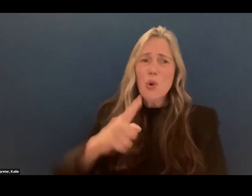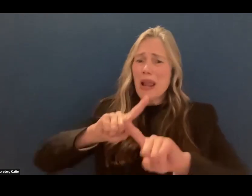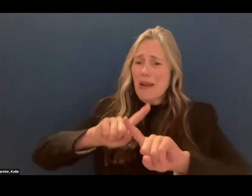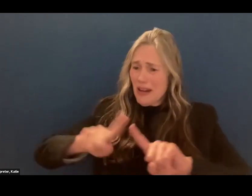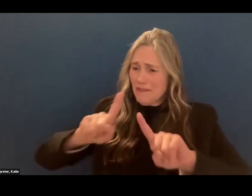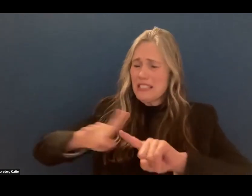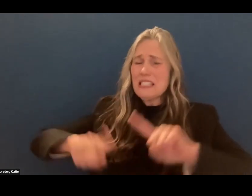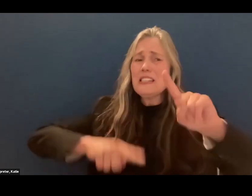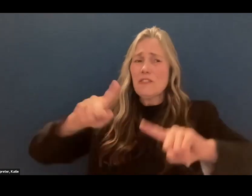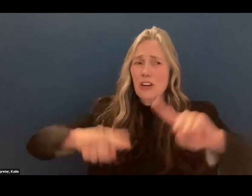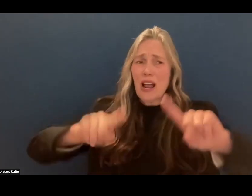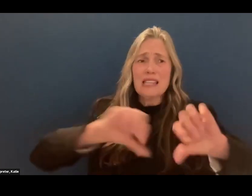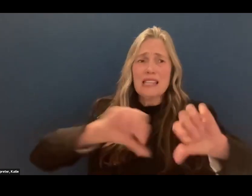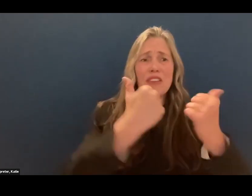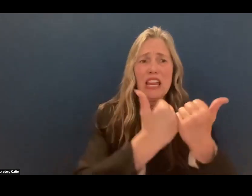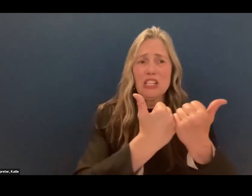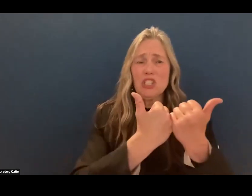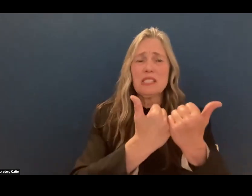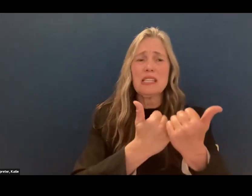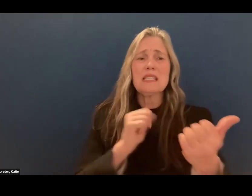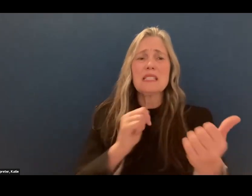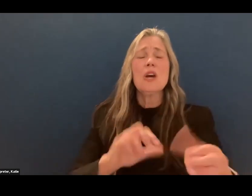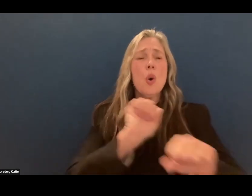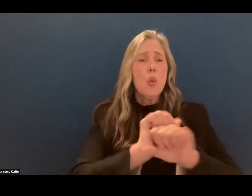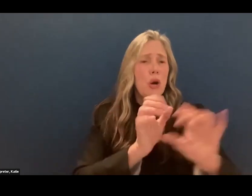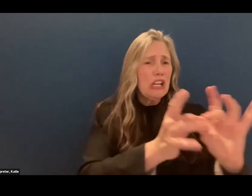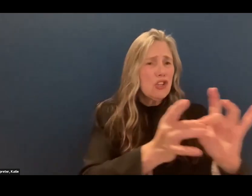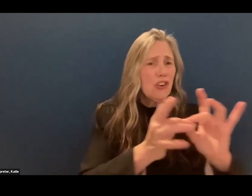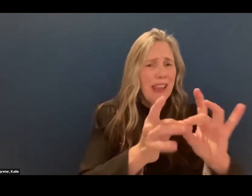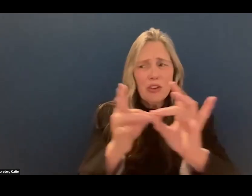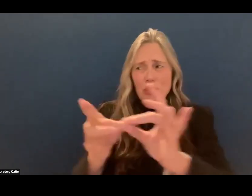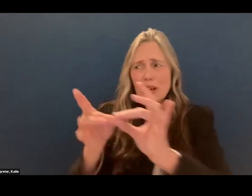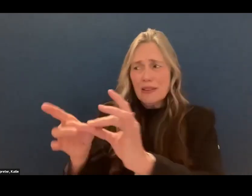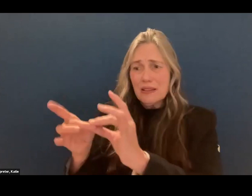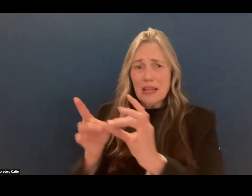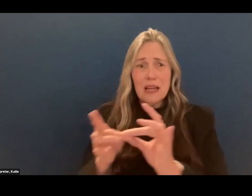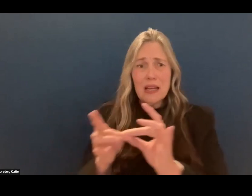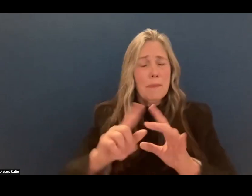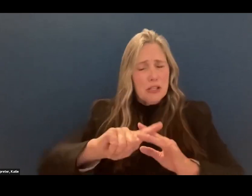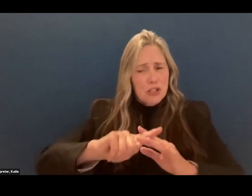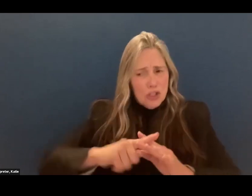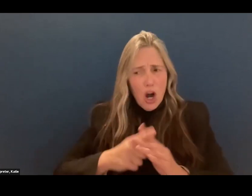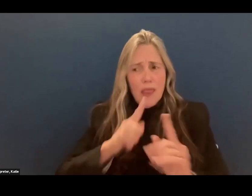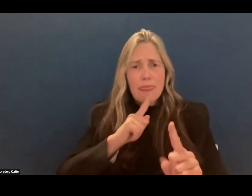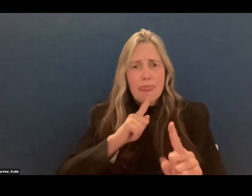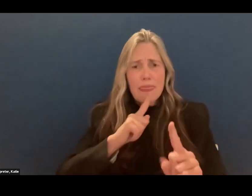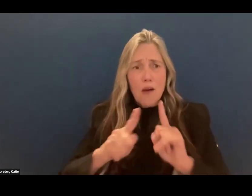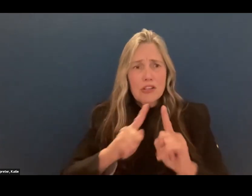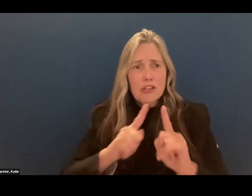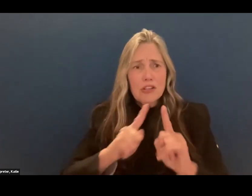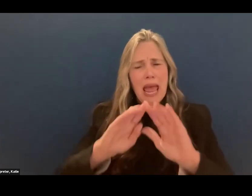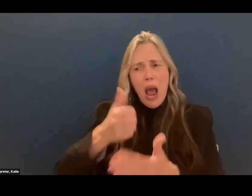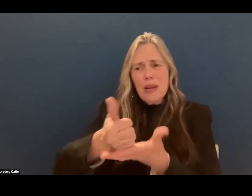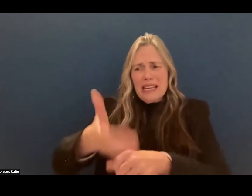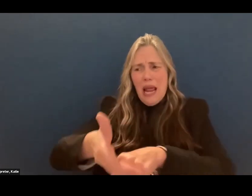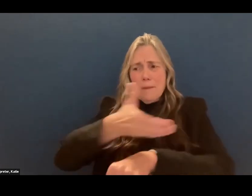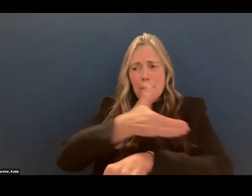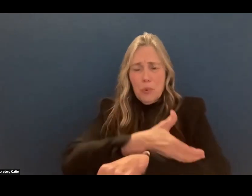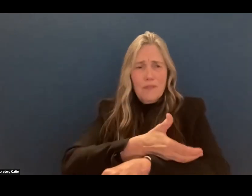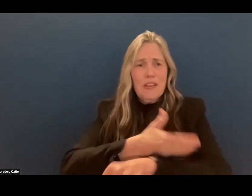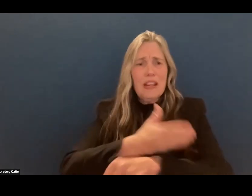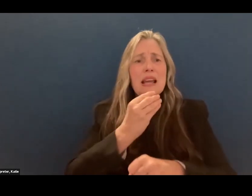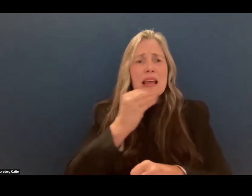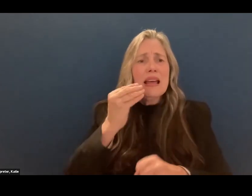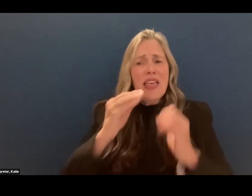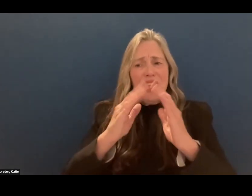doing that. But the conversation is there, and we're at the table starting that conversation and being part of that conversation. So I really appreciate that, and I know